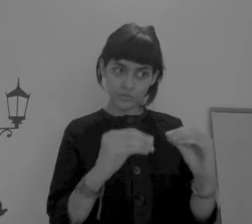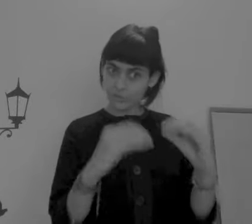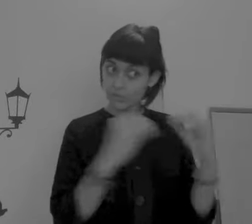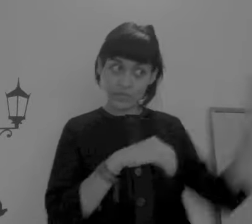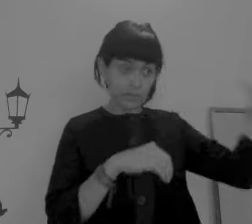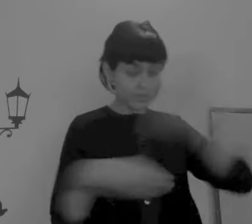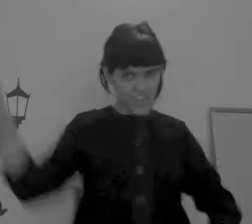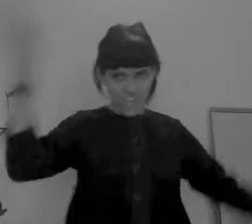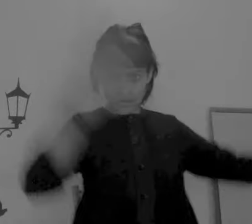without a care.